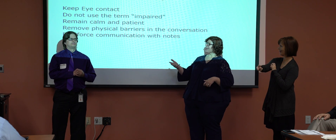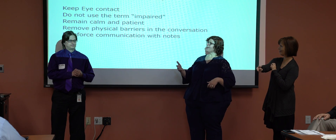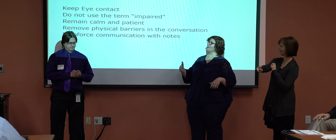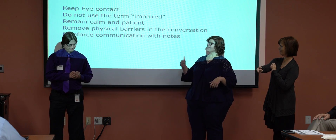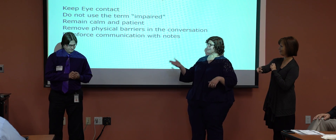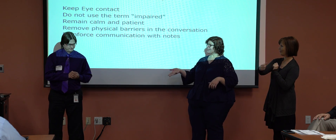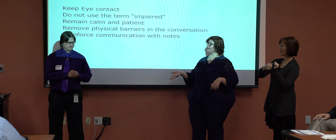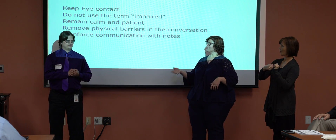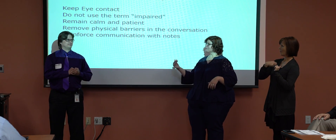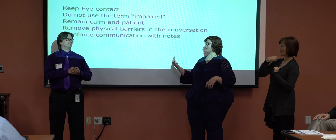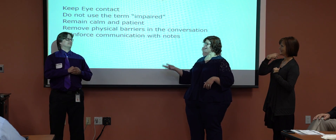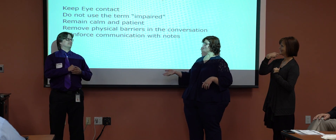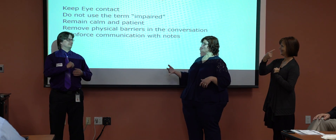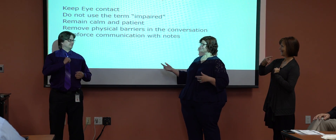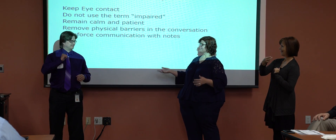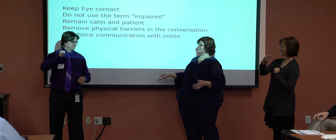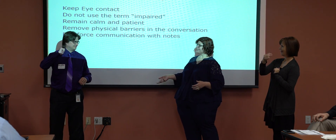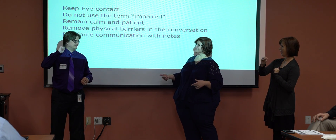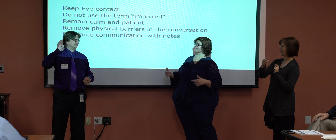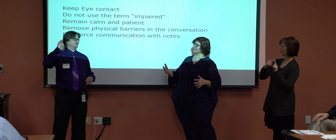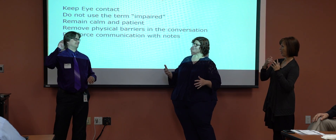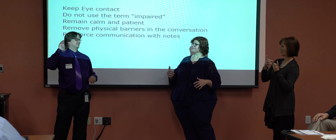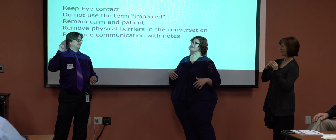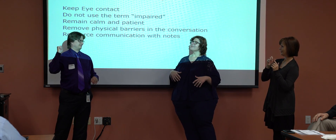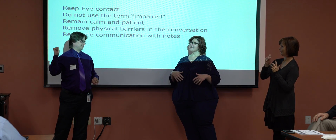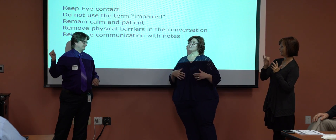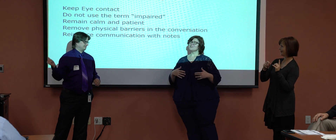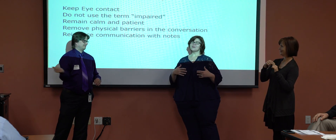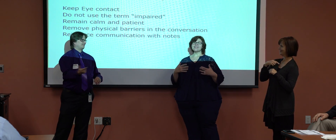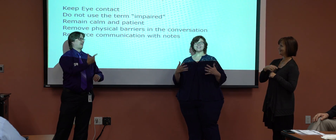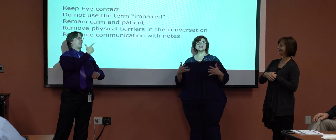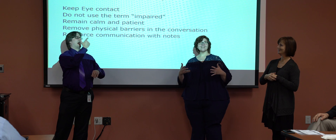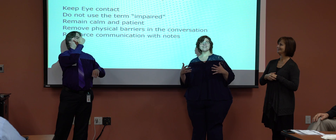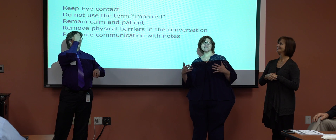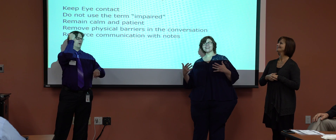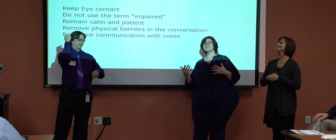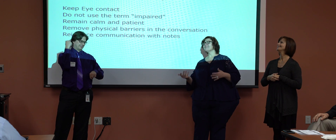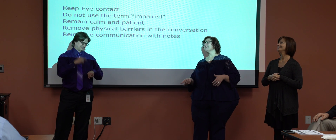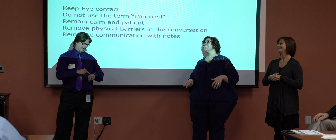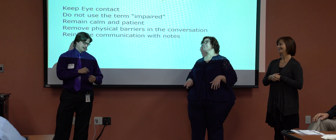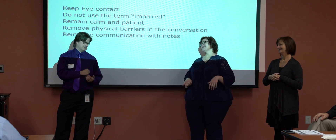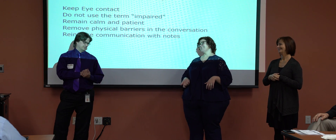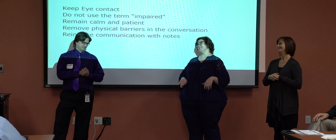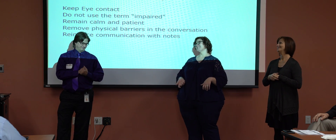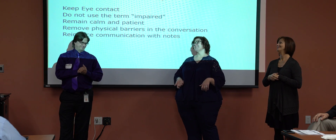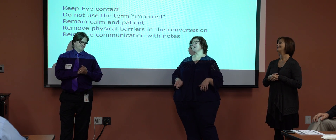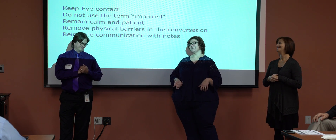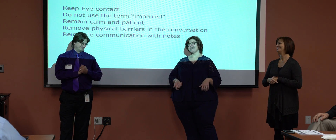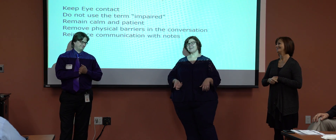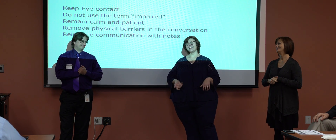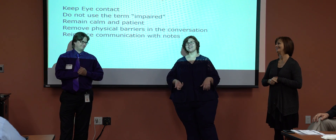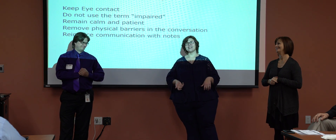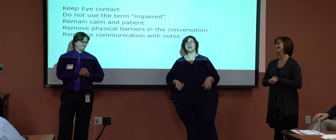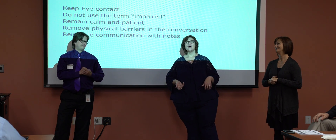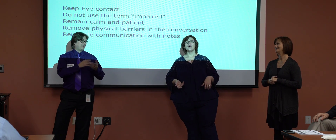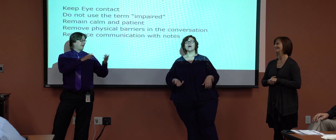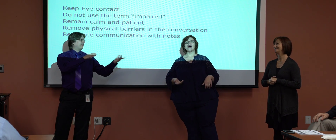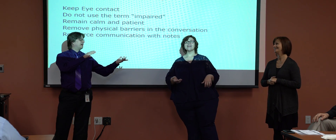or tell him I want to do this, or tell him? So that's another thing. All of the